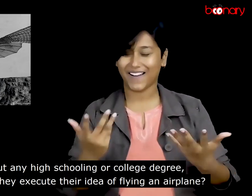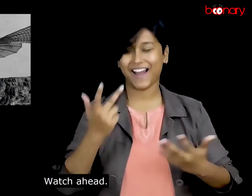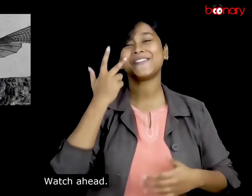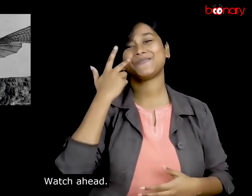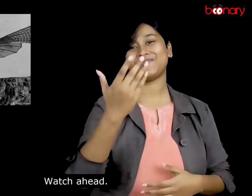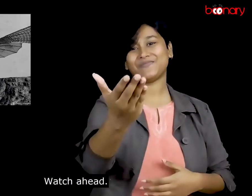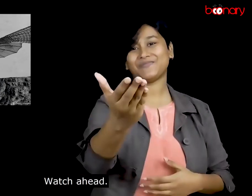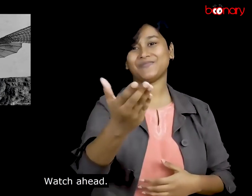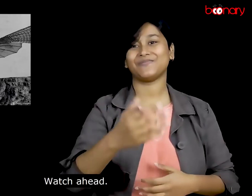Watch ahead.